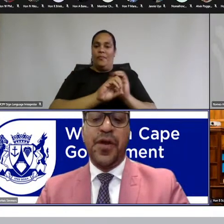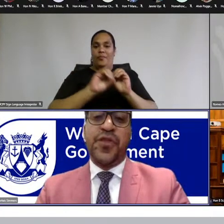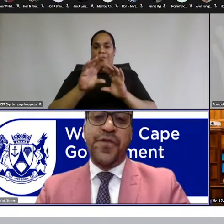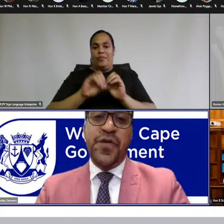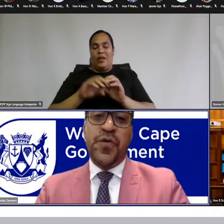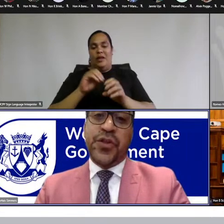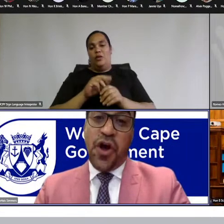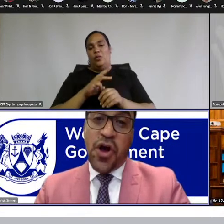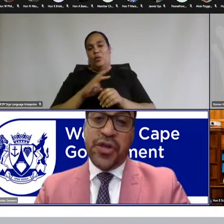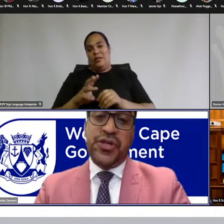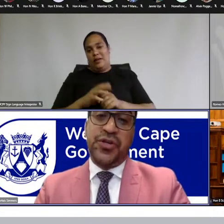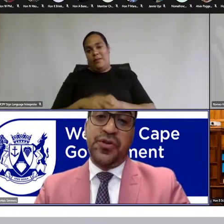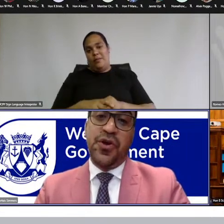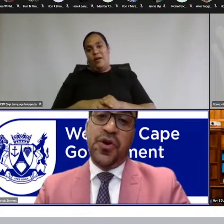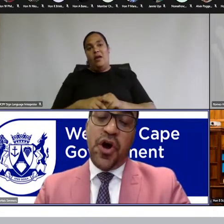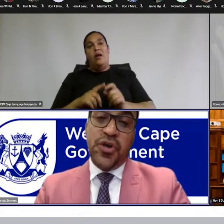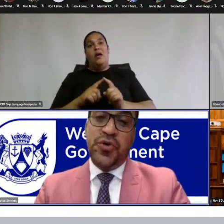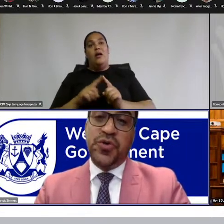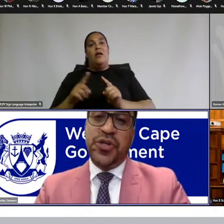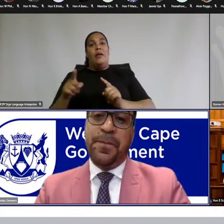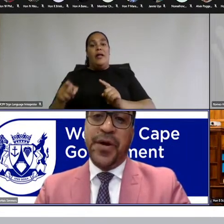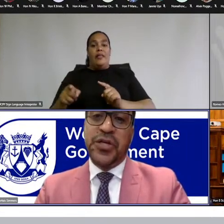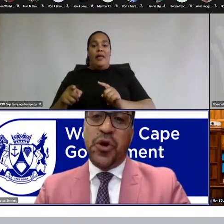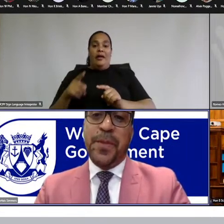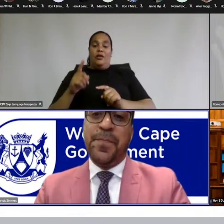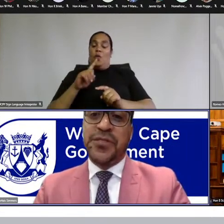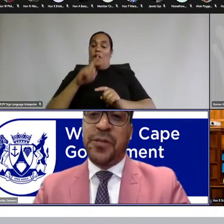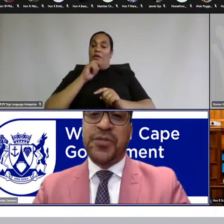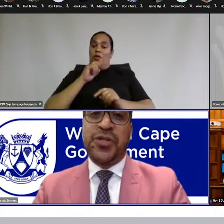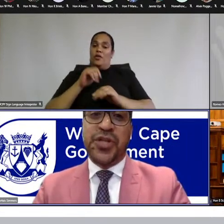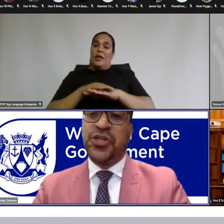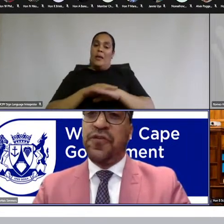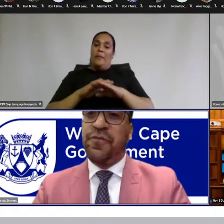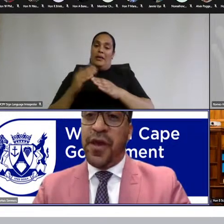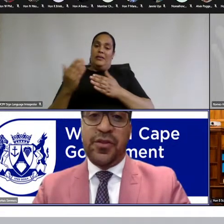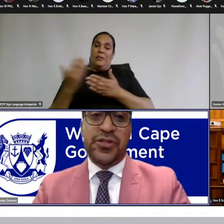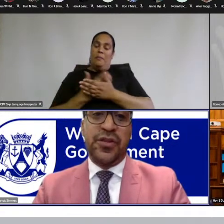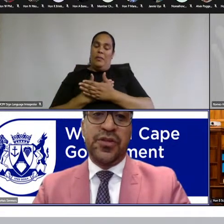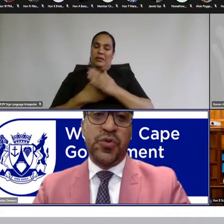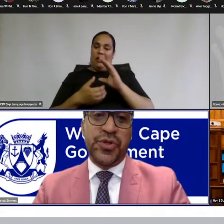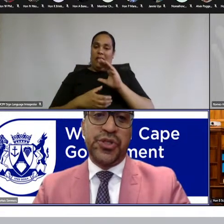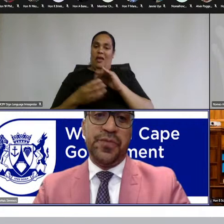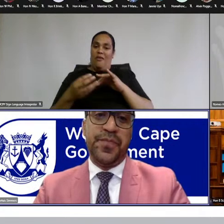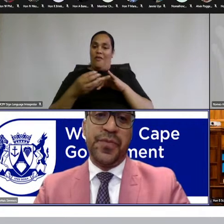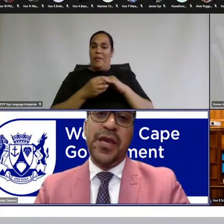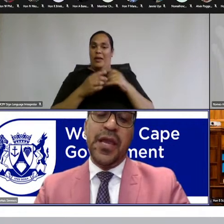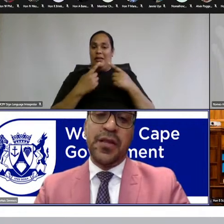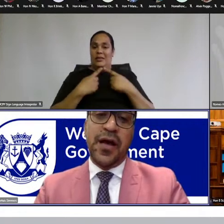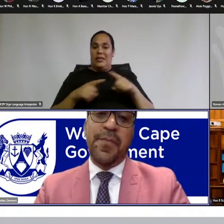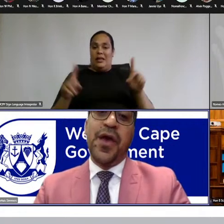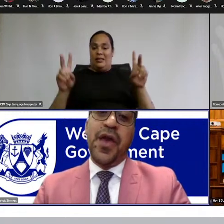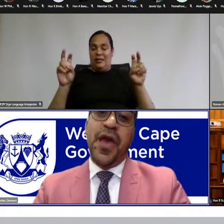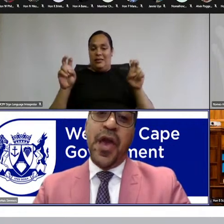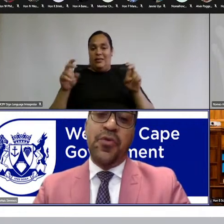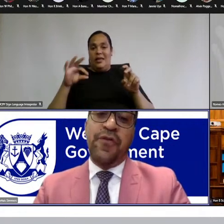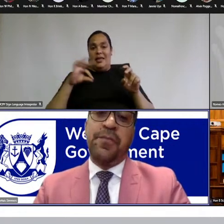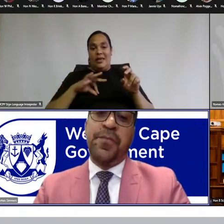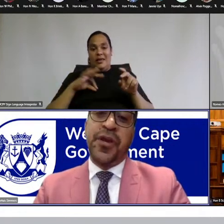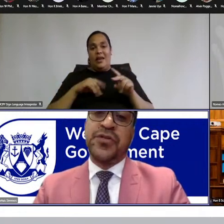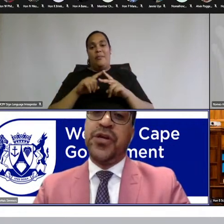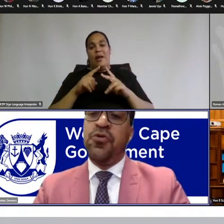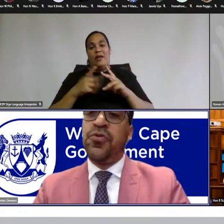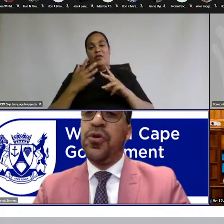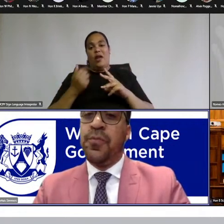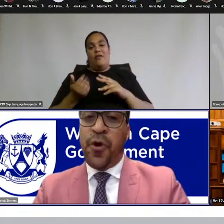the Western Cape. The few that are rejected are usually based on the misrepresentation of marital status or regime, income, and or